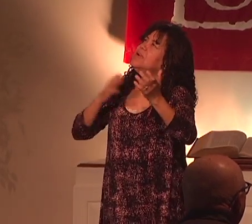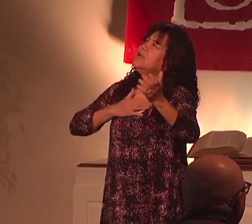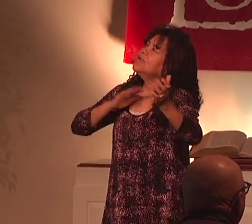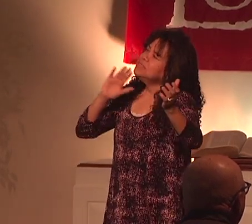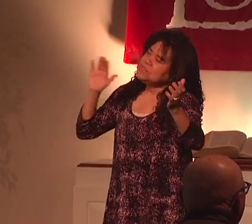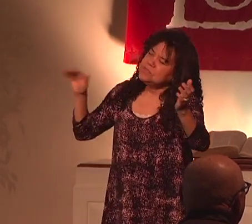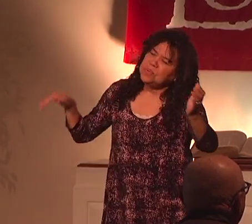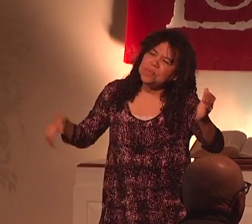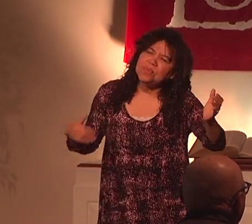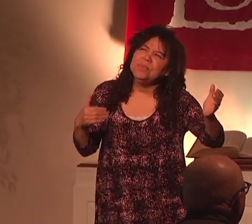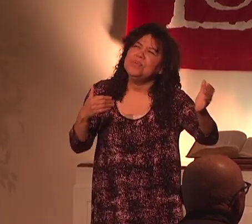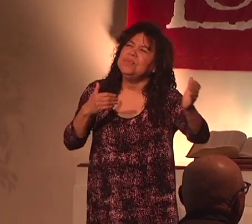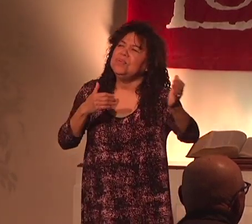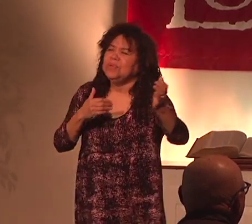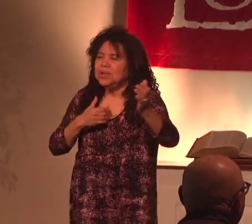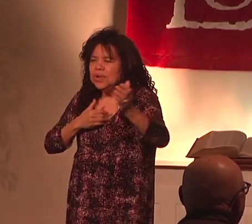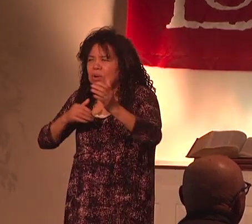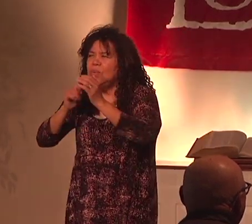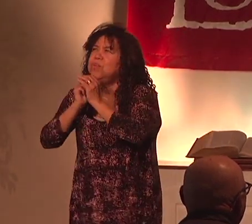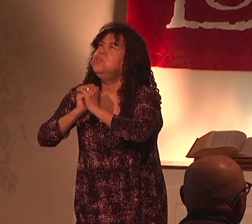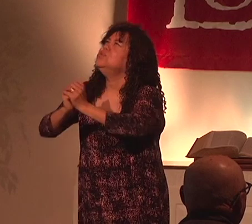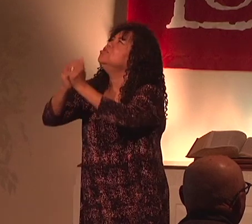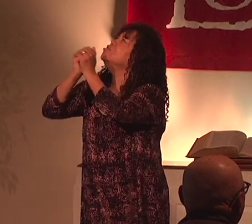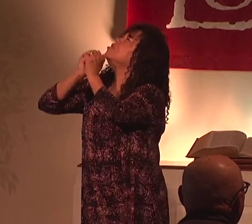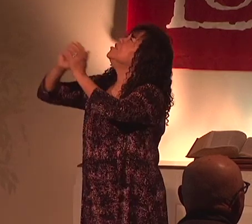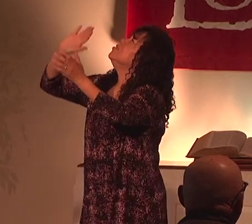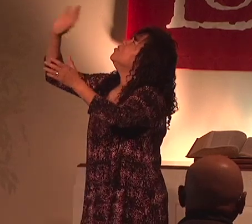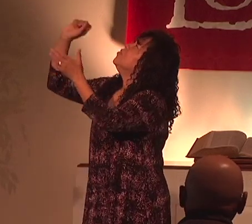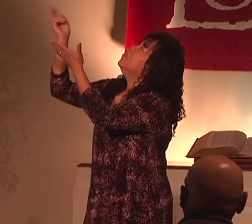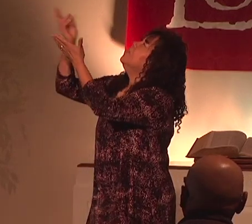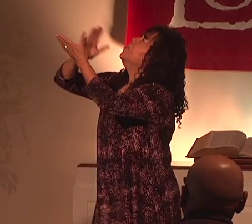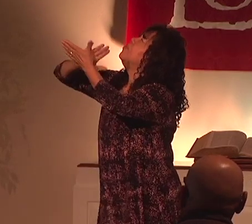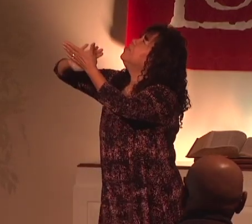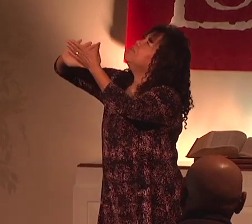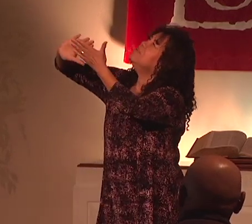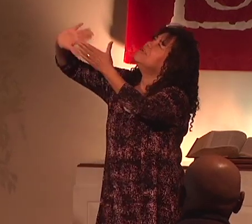in love.